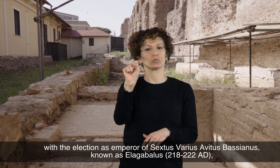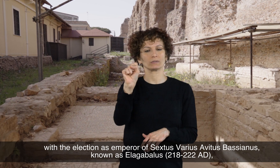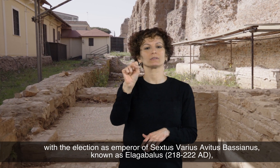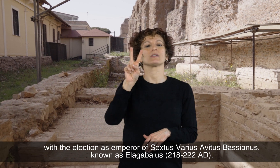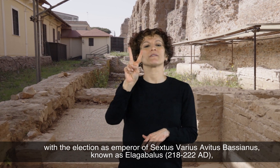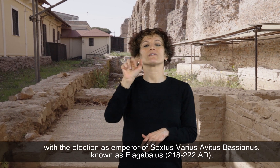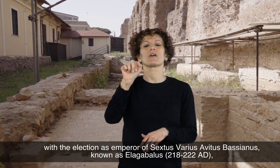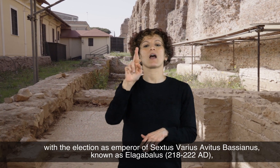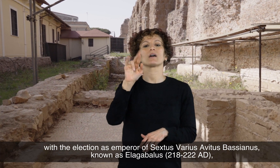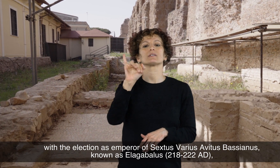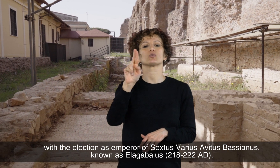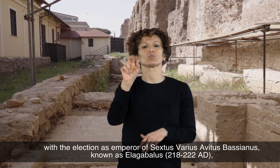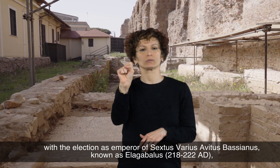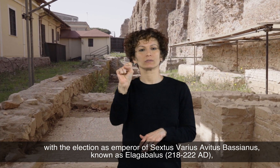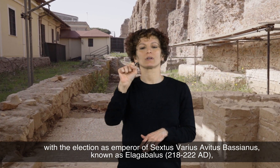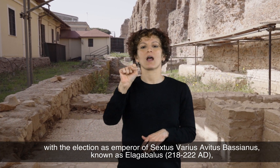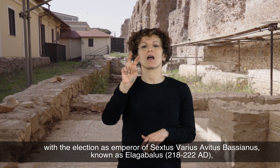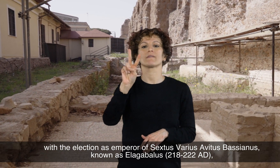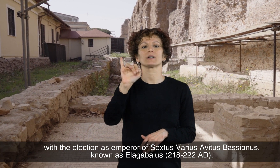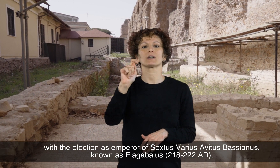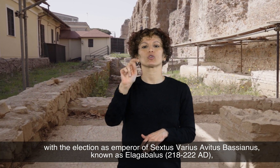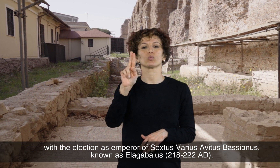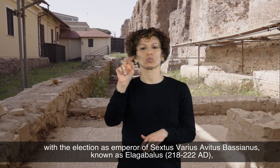Avitus Bassianus, known as Elagabalus,